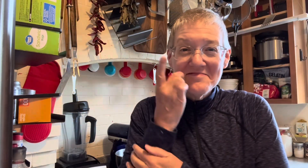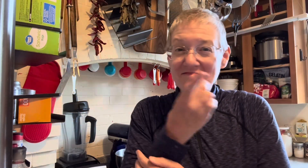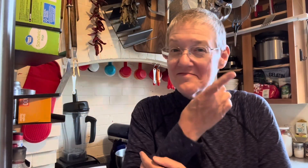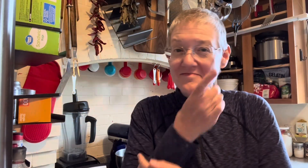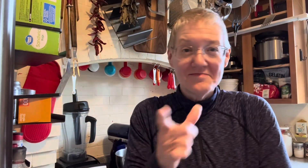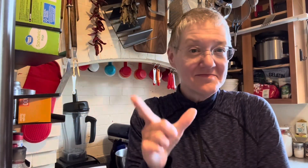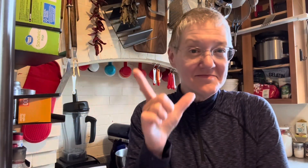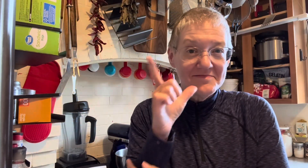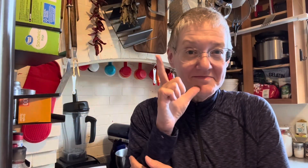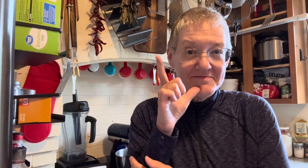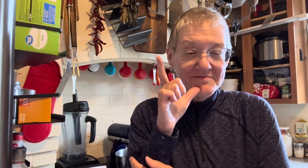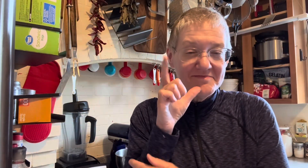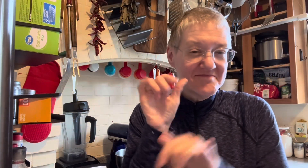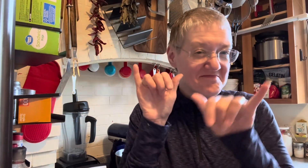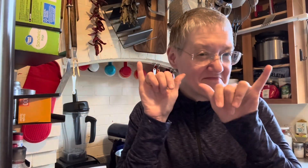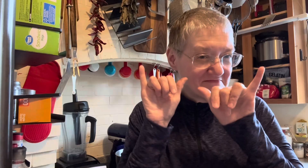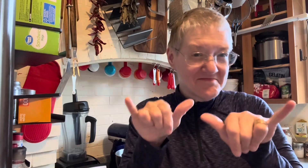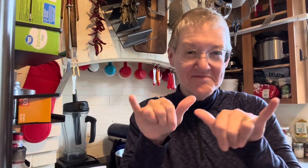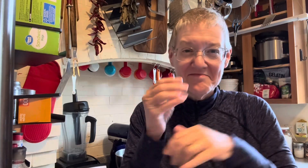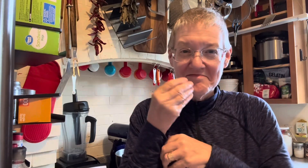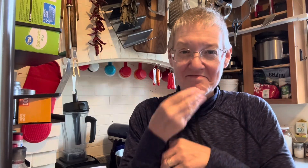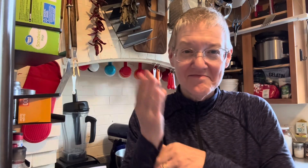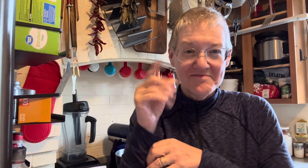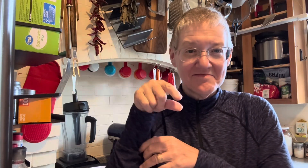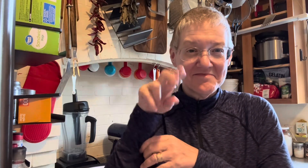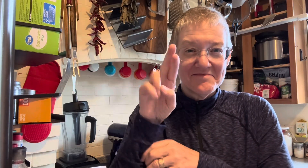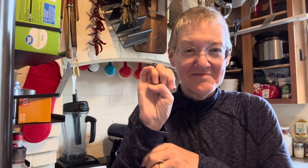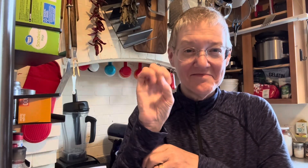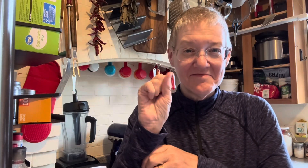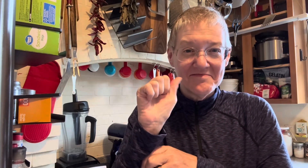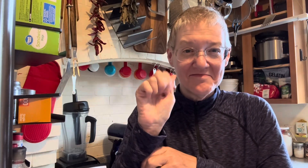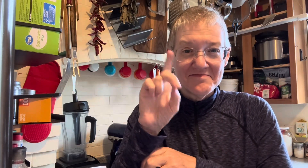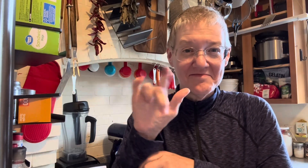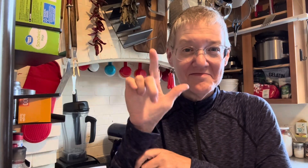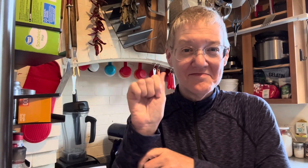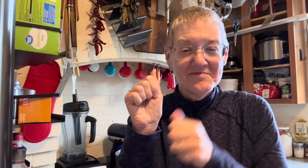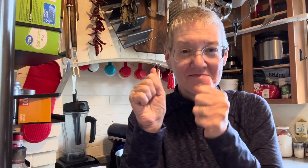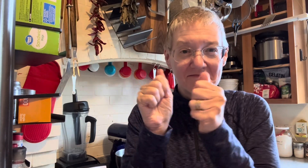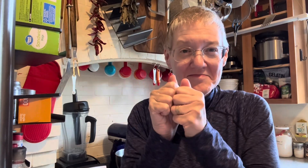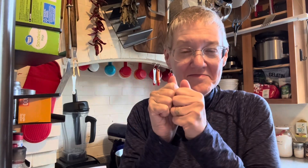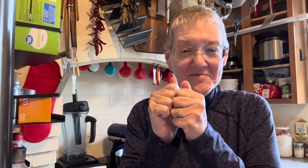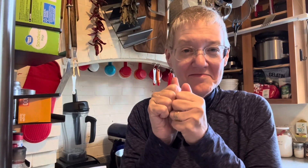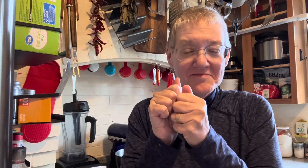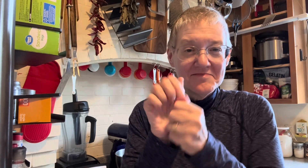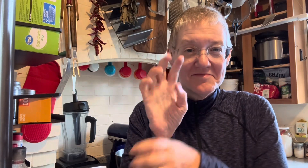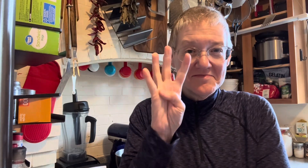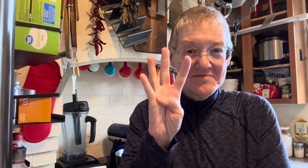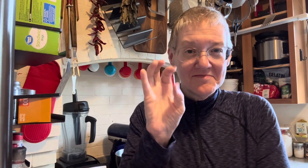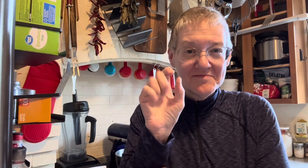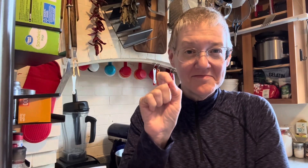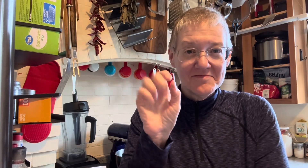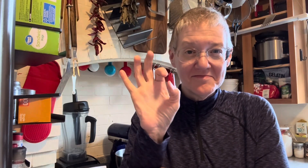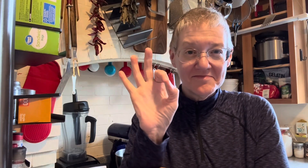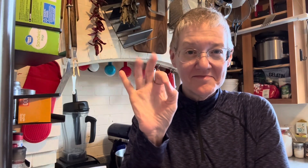Time to cook Dale's lunch. And it's the same as breakfast, a quesadilla made